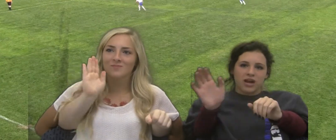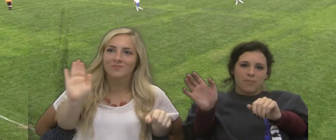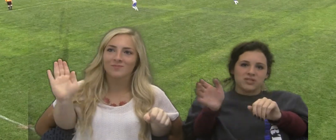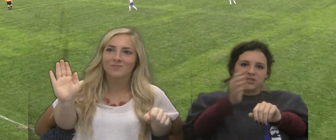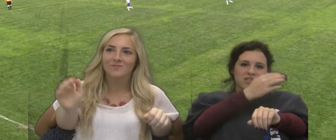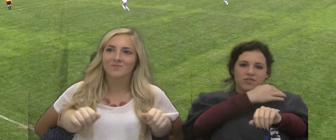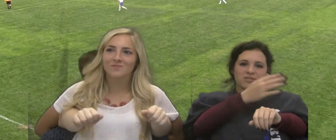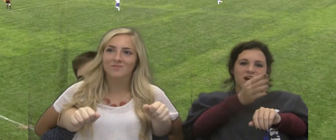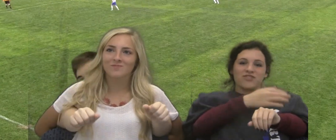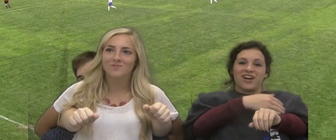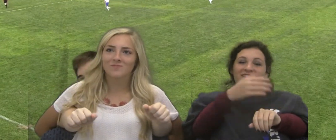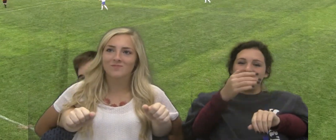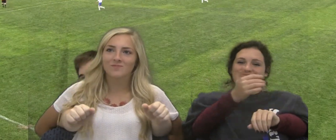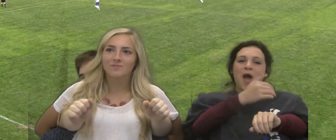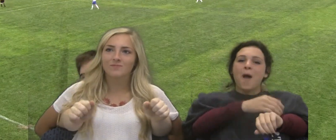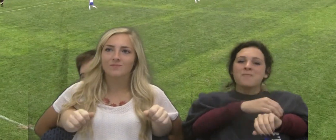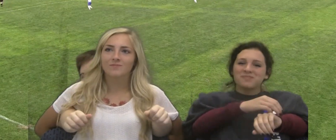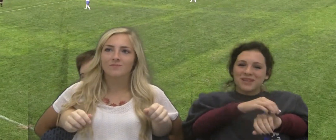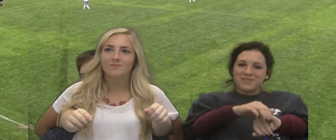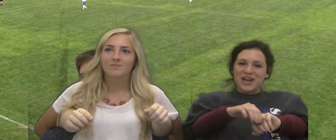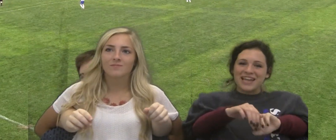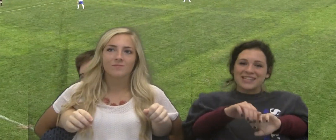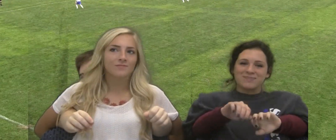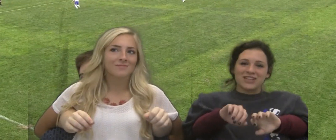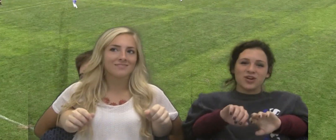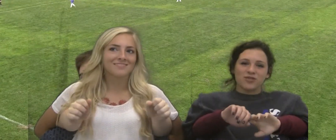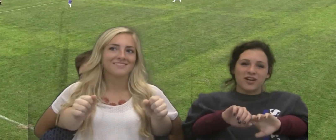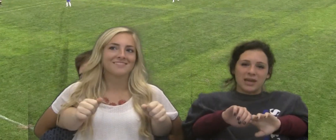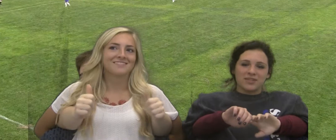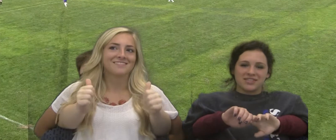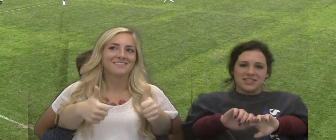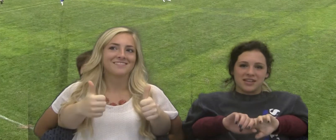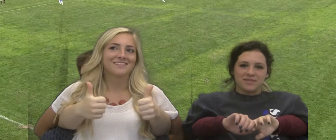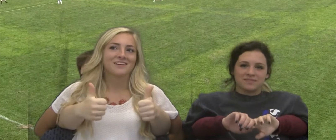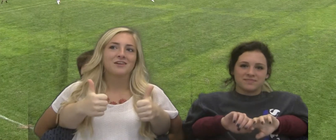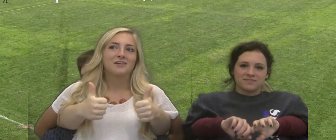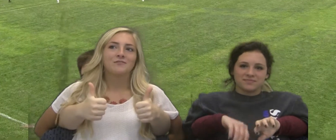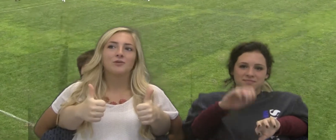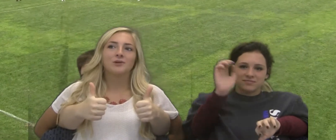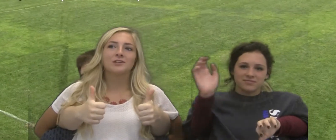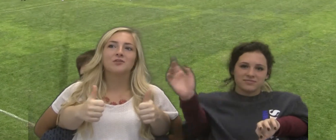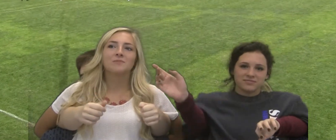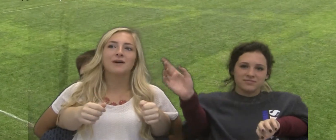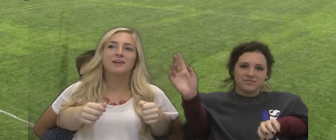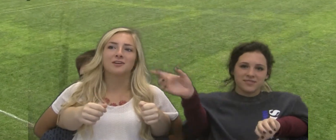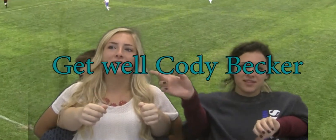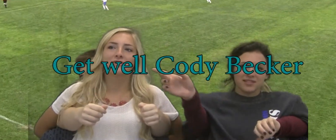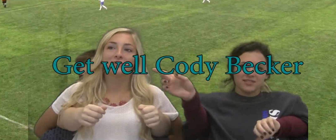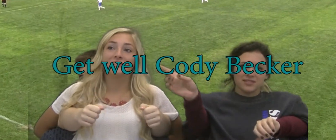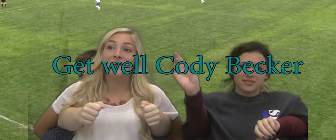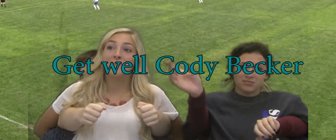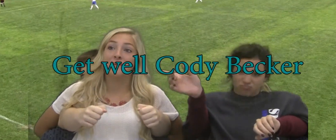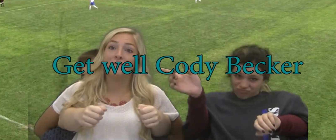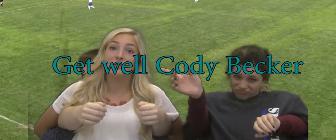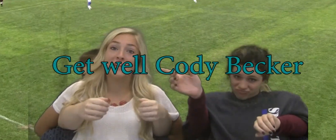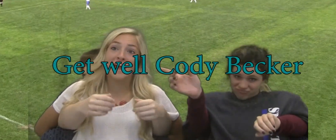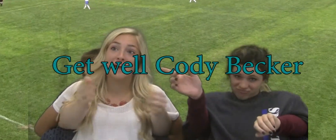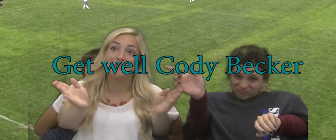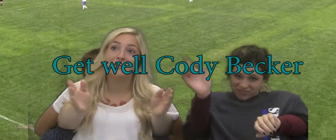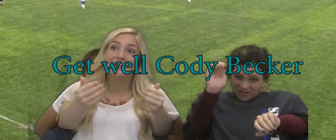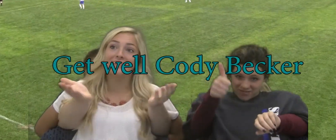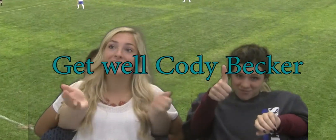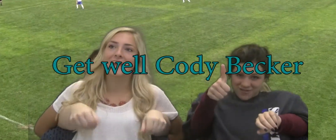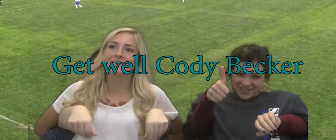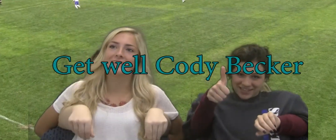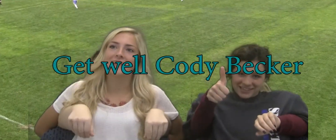many scoring opportunities for himself and others, playing his best overall game of the season. Forward Cody Becker injured his hip in the first